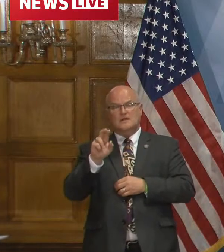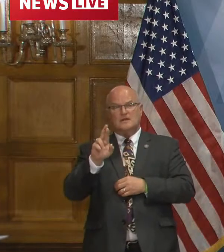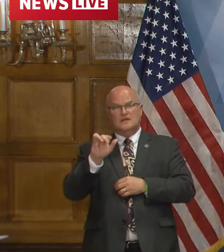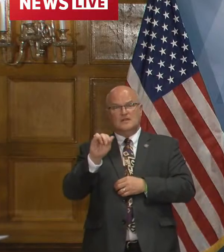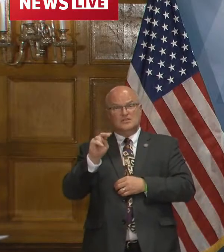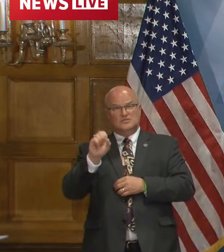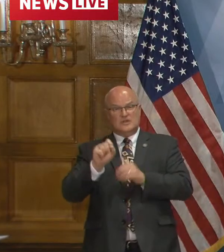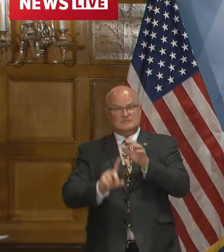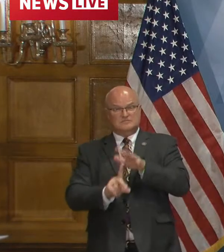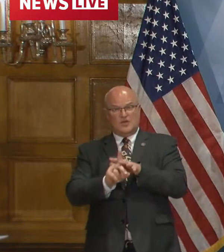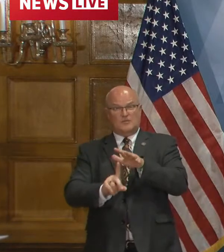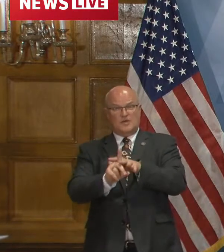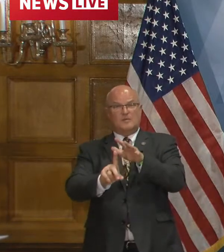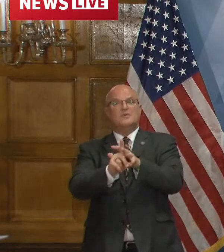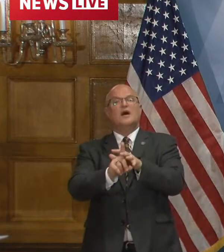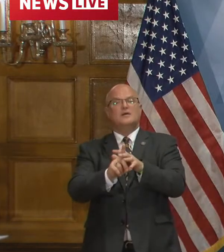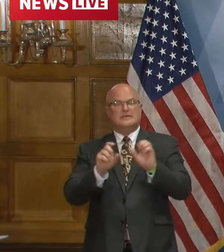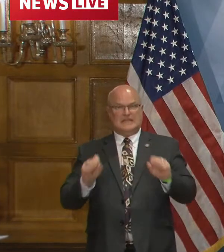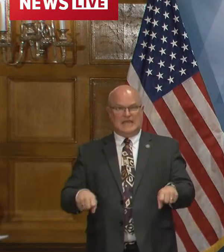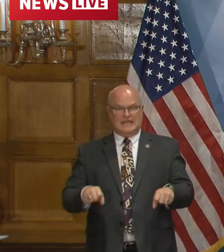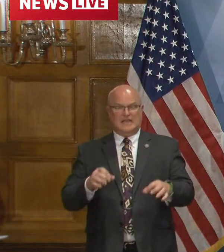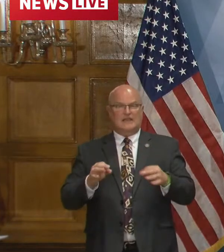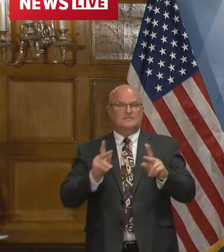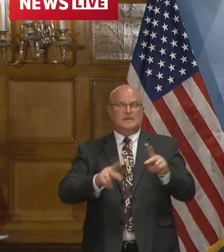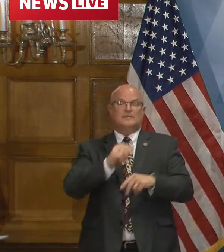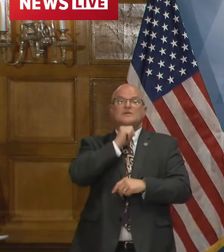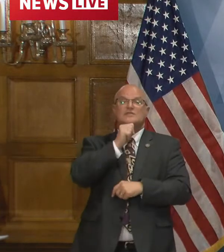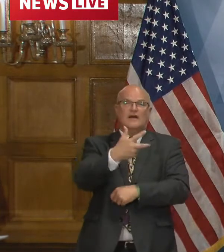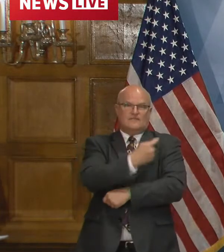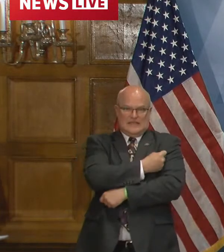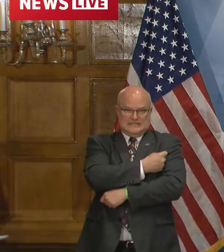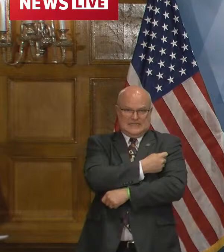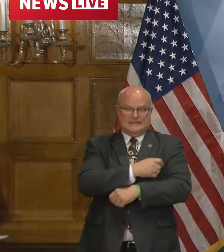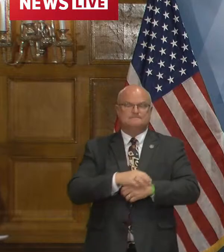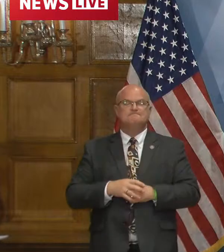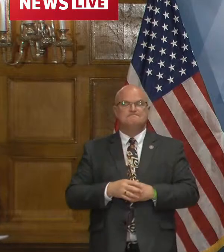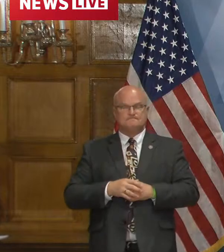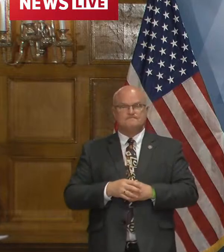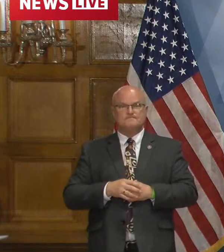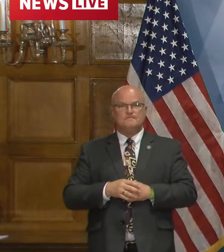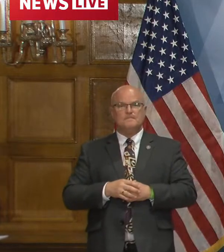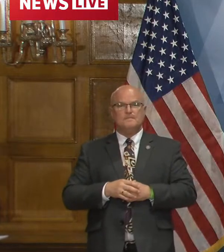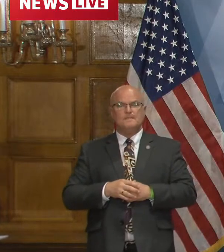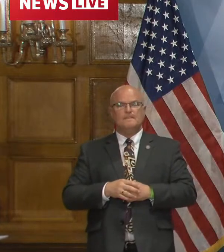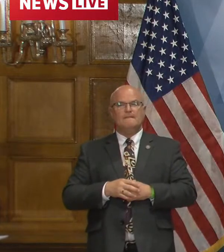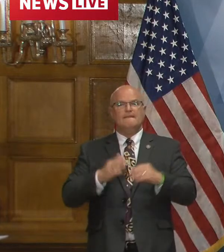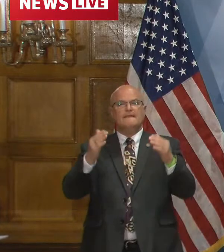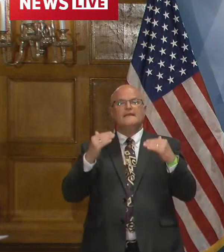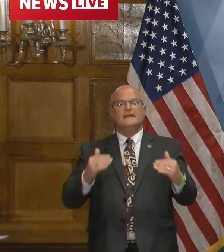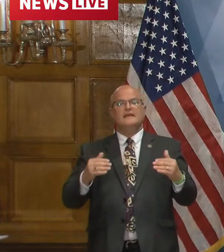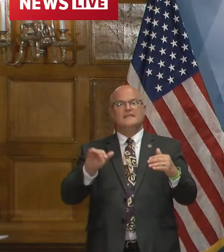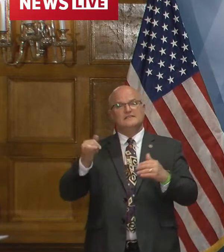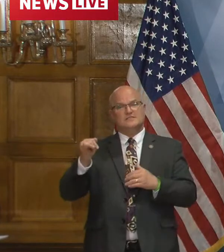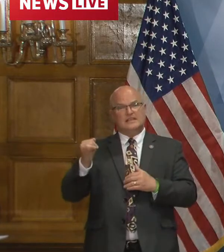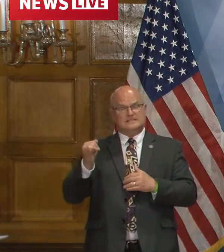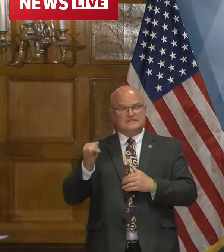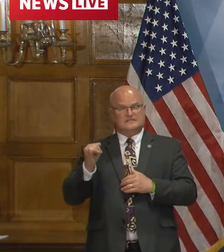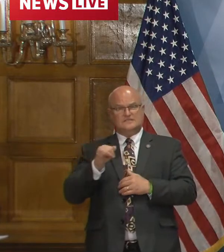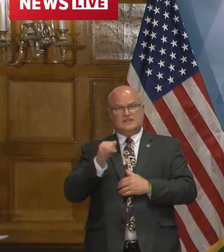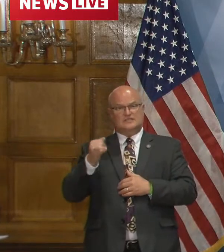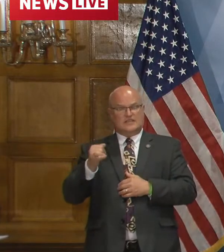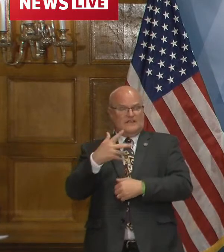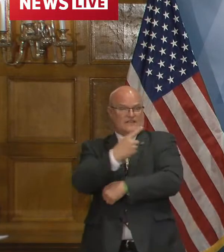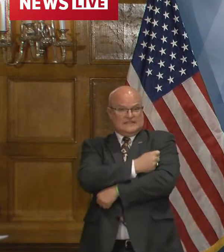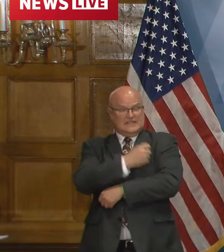enough population of individuals not vaccinated. Next, I want to turn my attention to the Janssen vaccine.